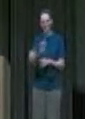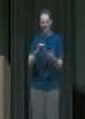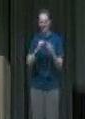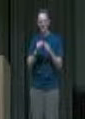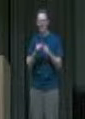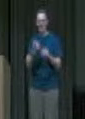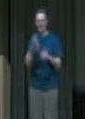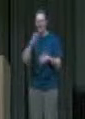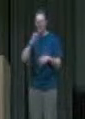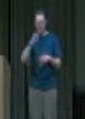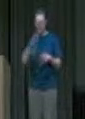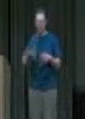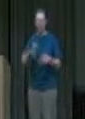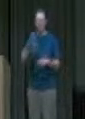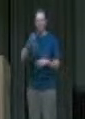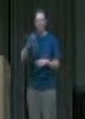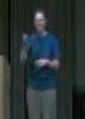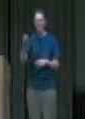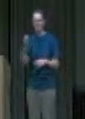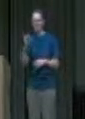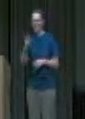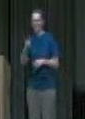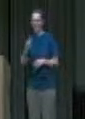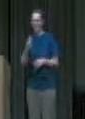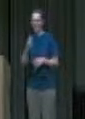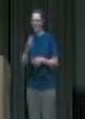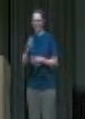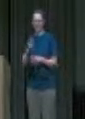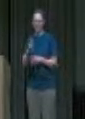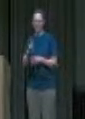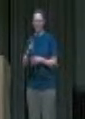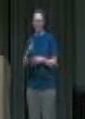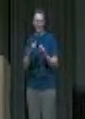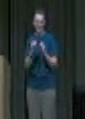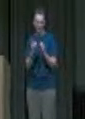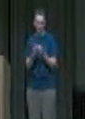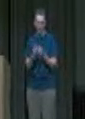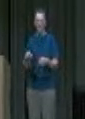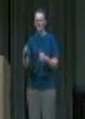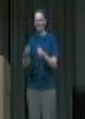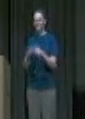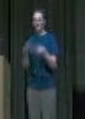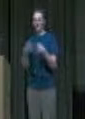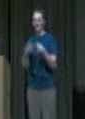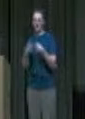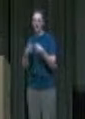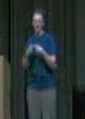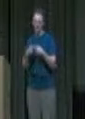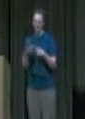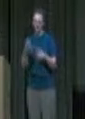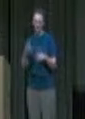Northeast Ohio Sewer District, and the First Energy Ohio Edison Company. These are the non-federal